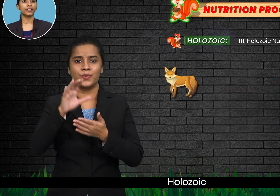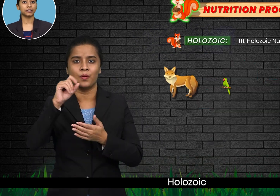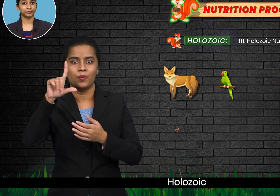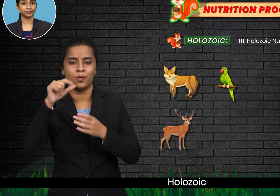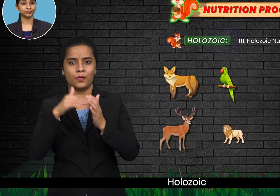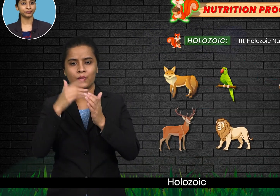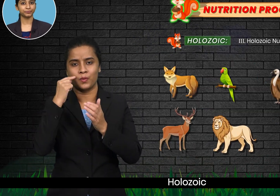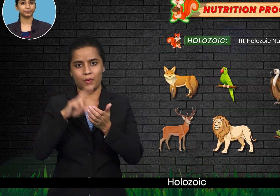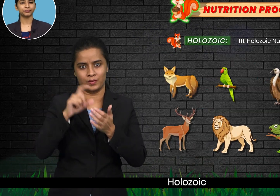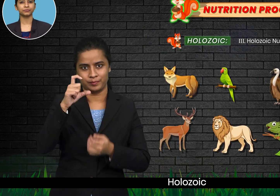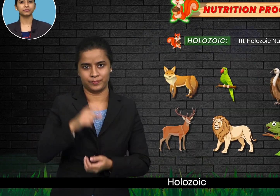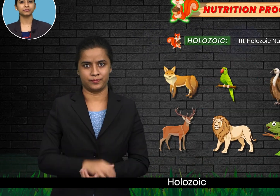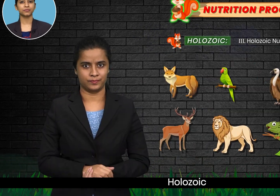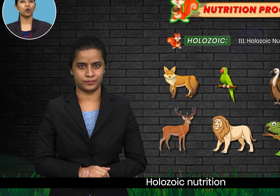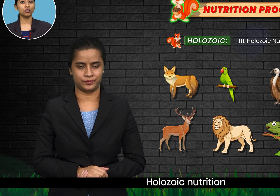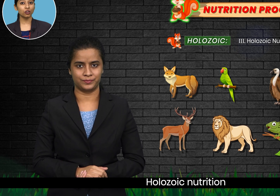Holozoic